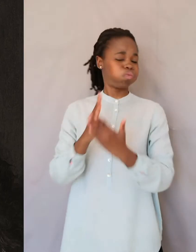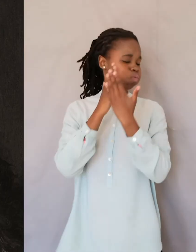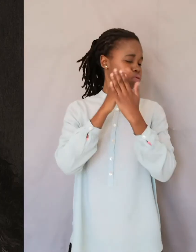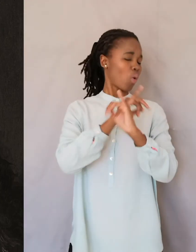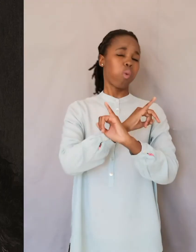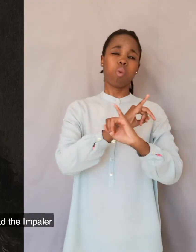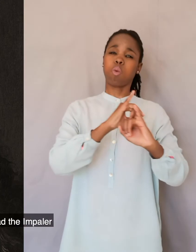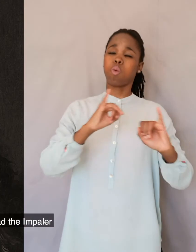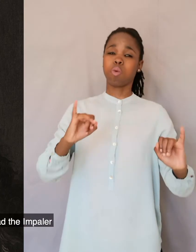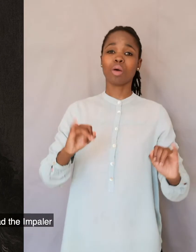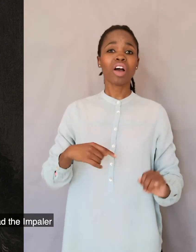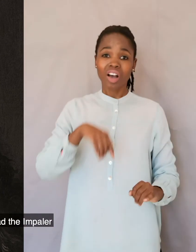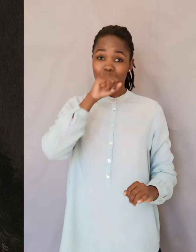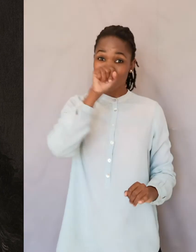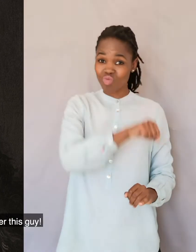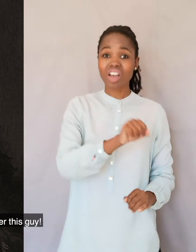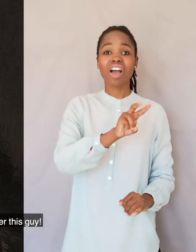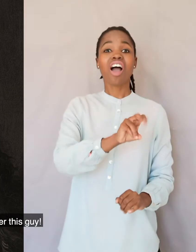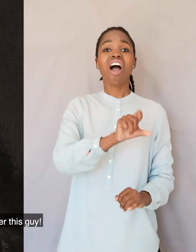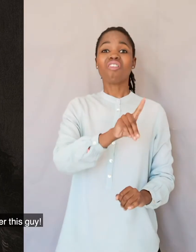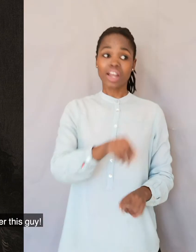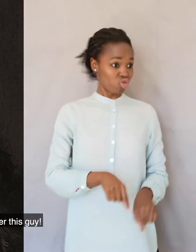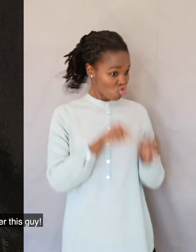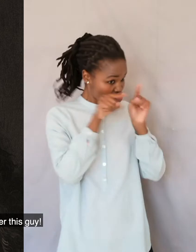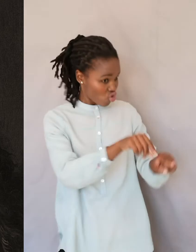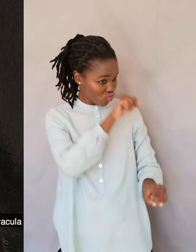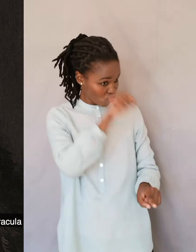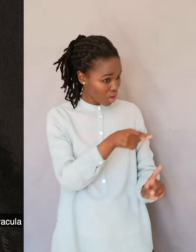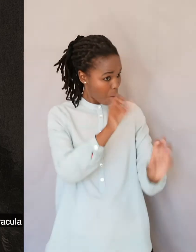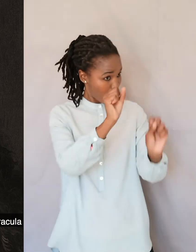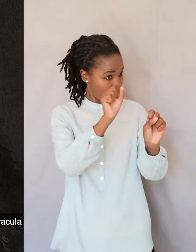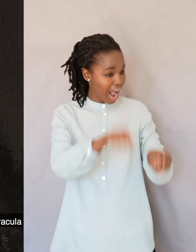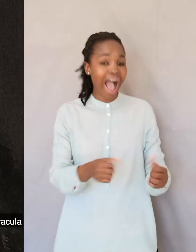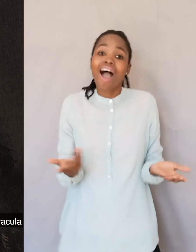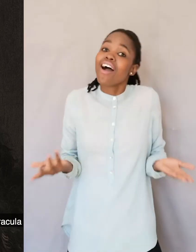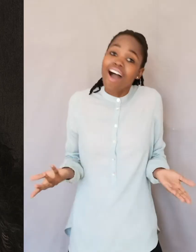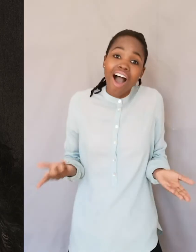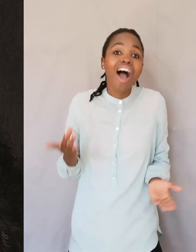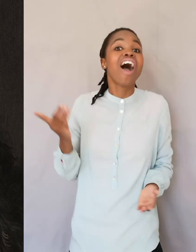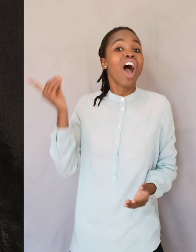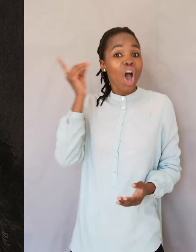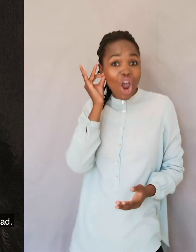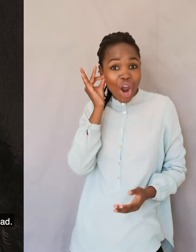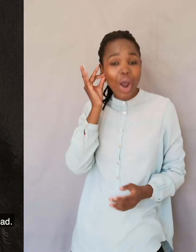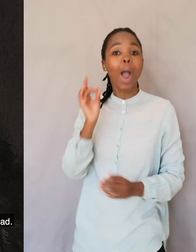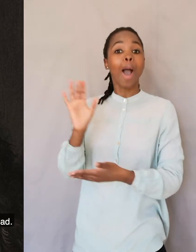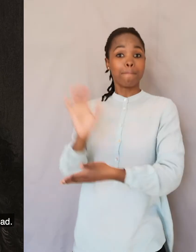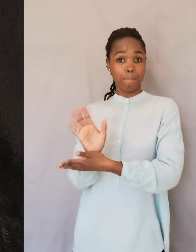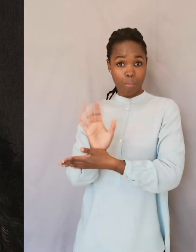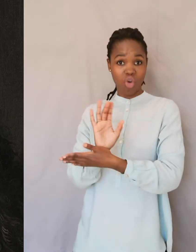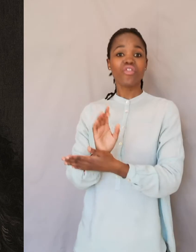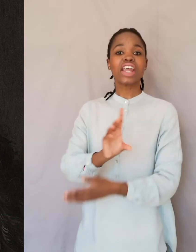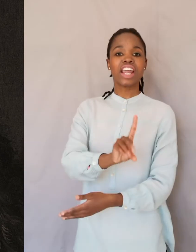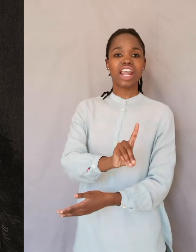grim. Vlad the Impaler. You wanted to cover this guy. Apparently, Dracula was based on